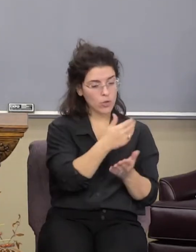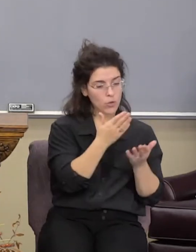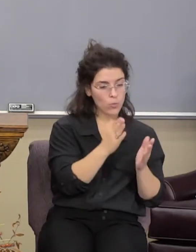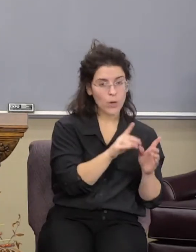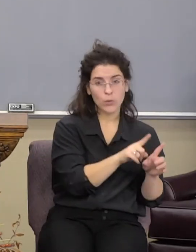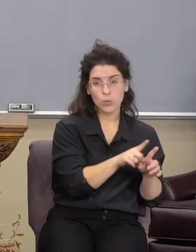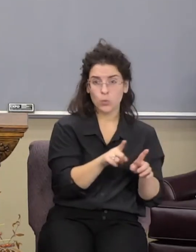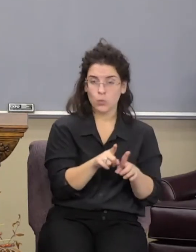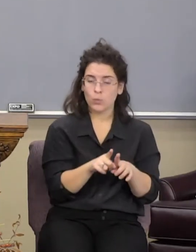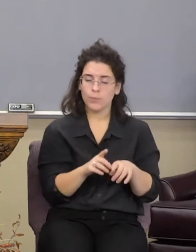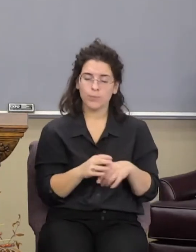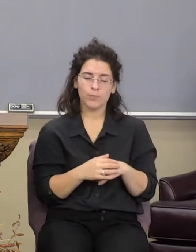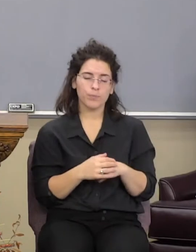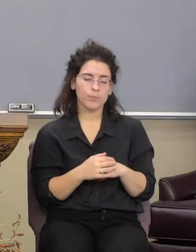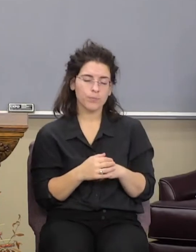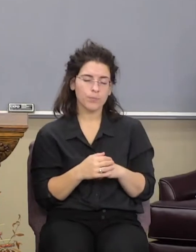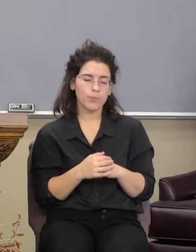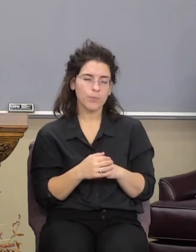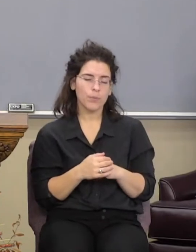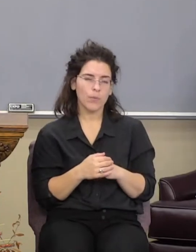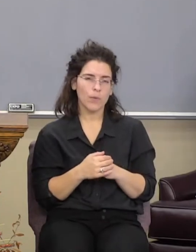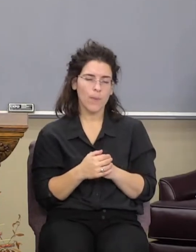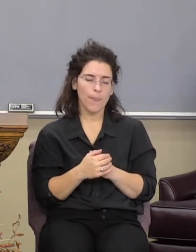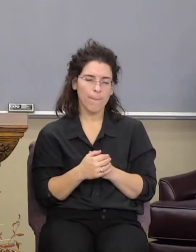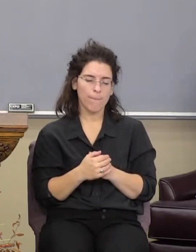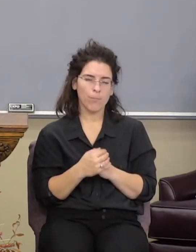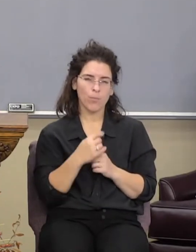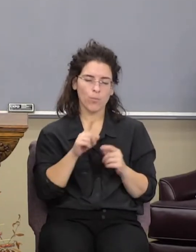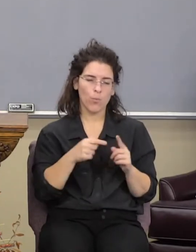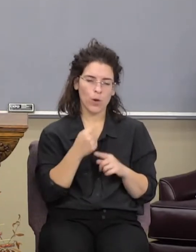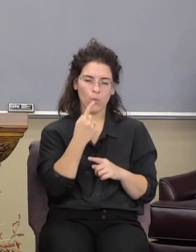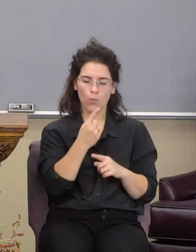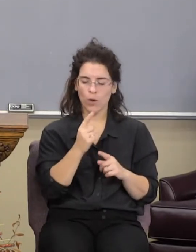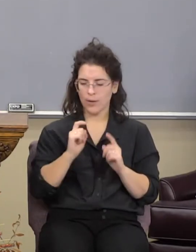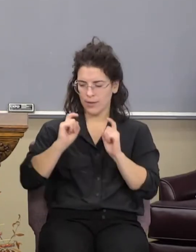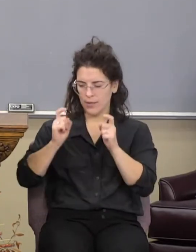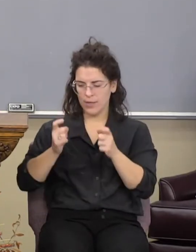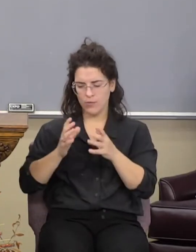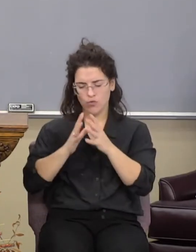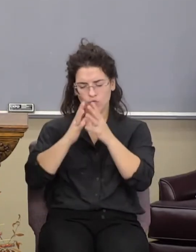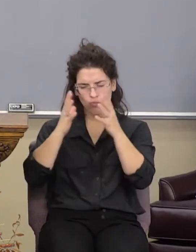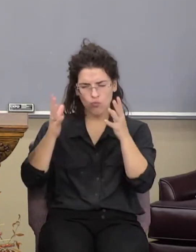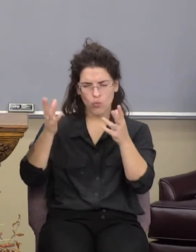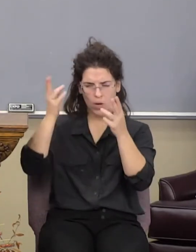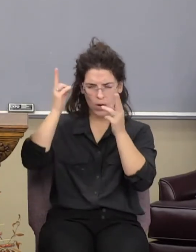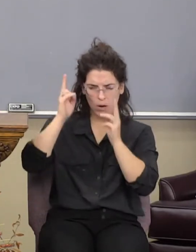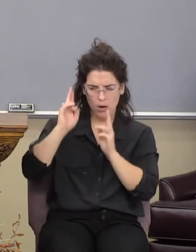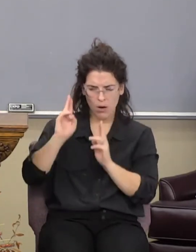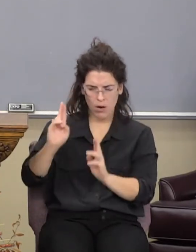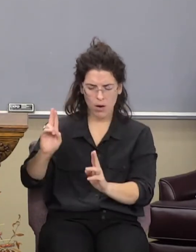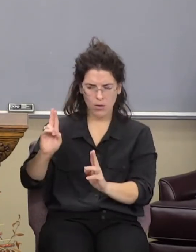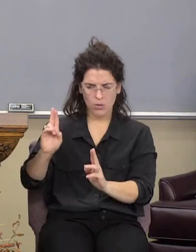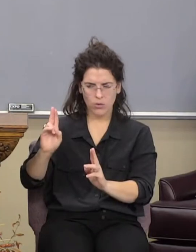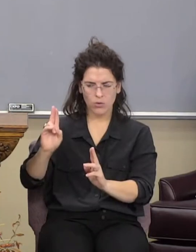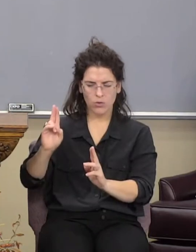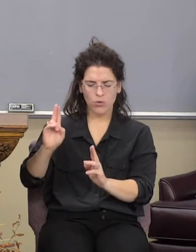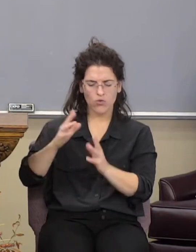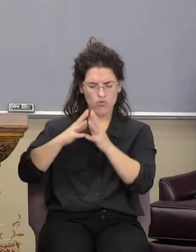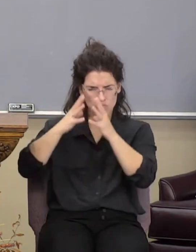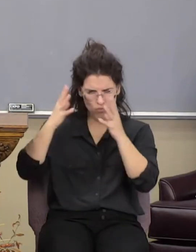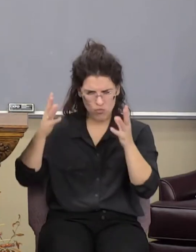Bible. When one bestows great honor, great blessing, when